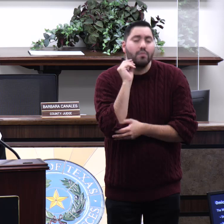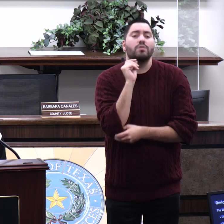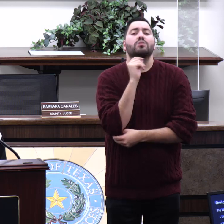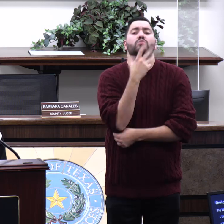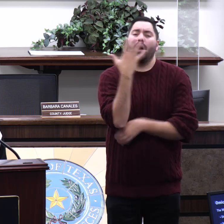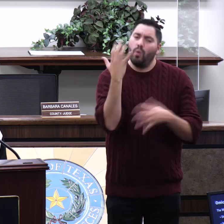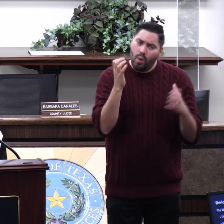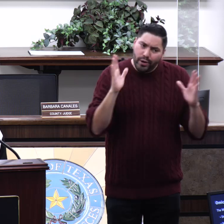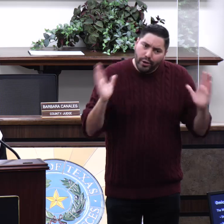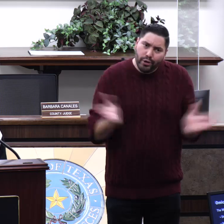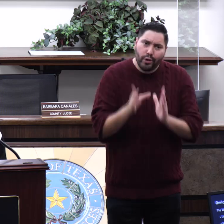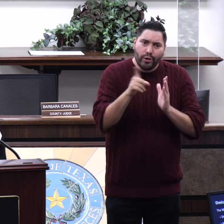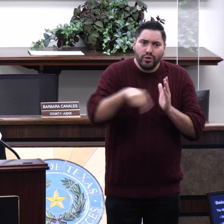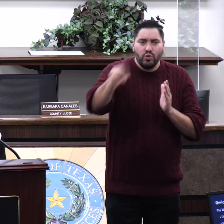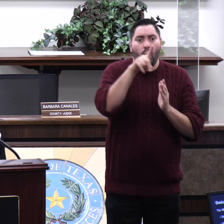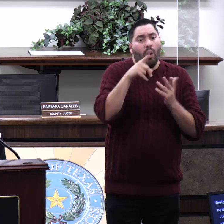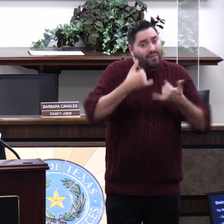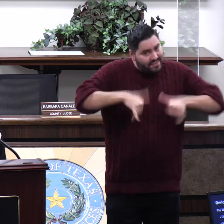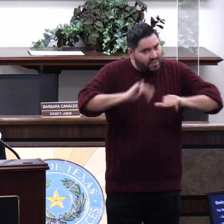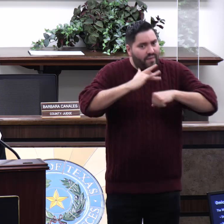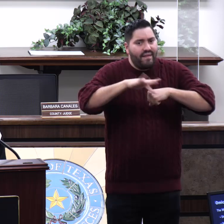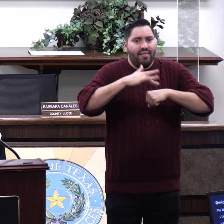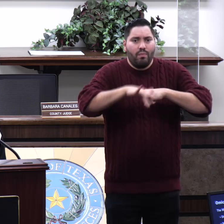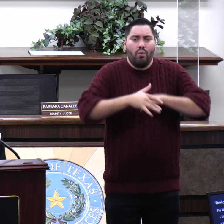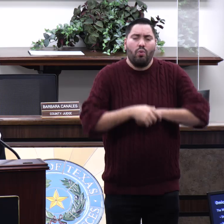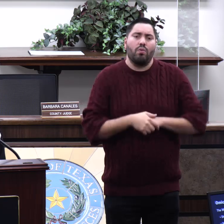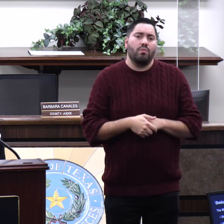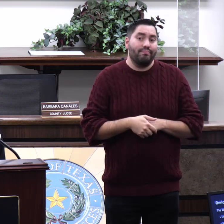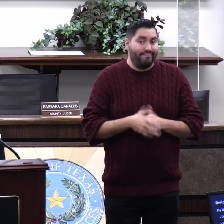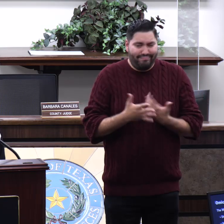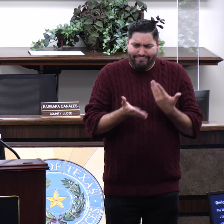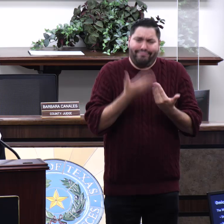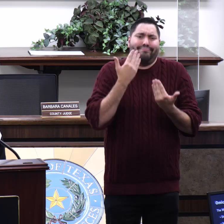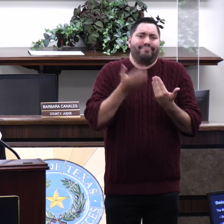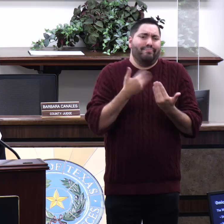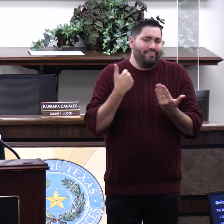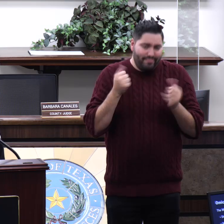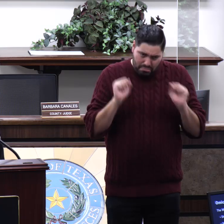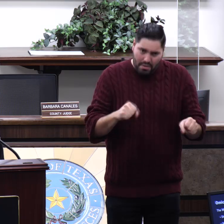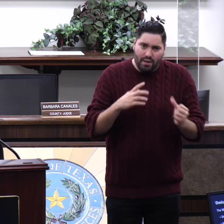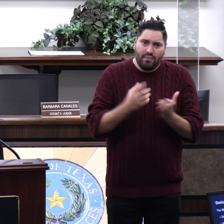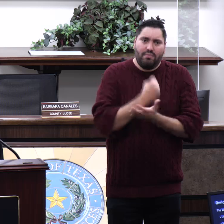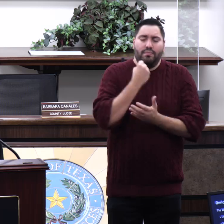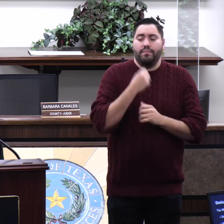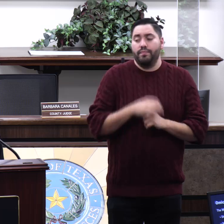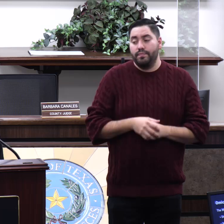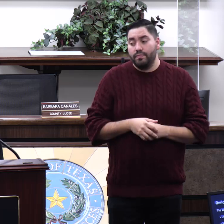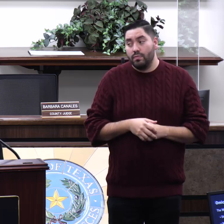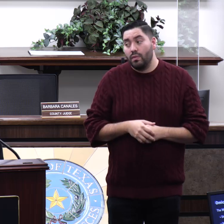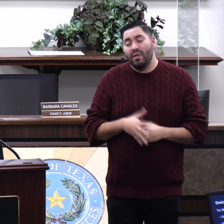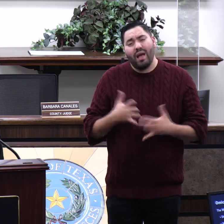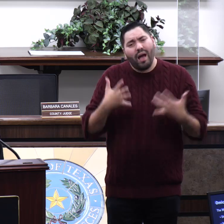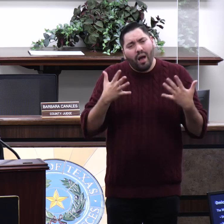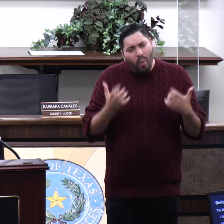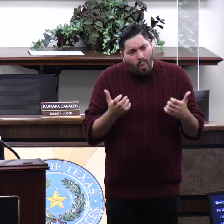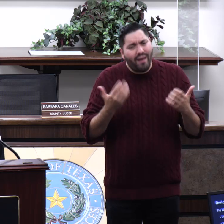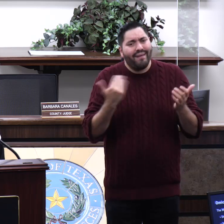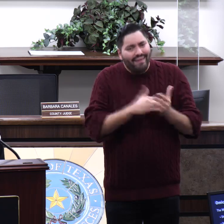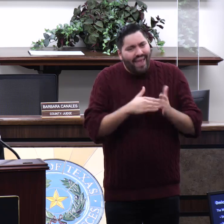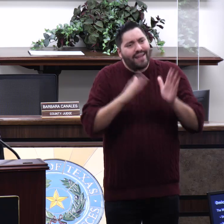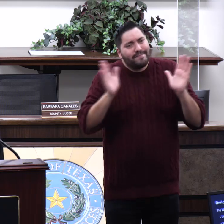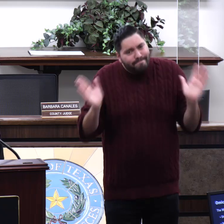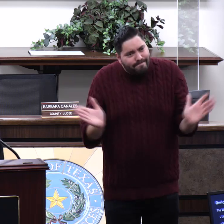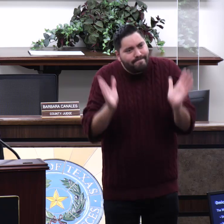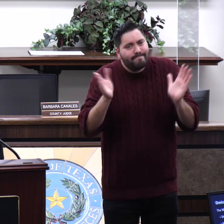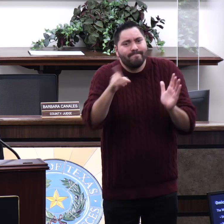just encourage people that it is still available and very, very convenient. So in conclusion, I just want to urge you all